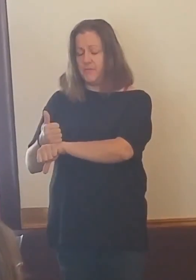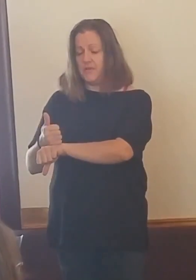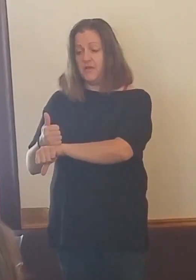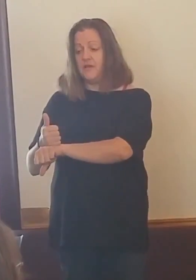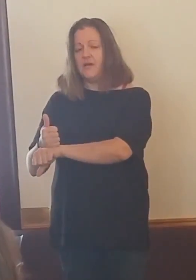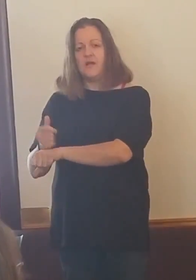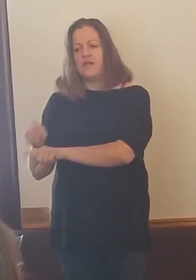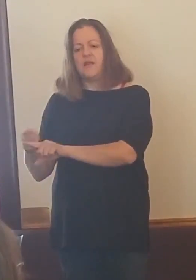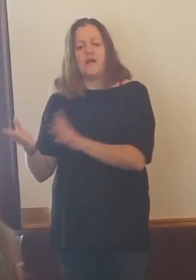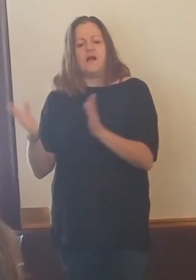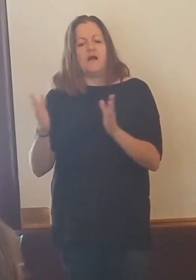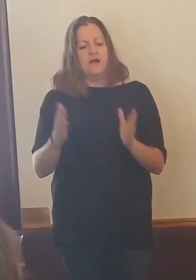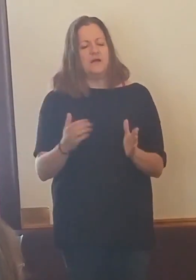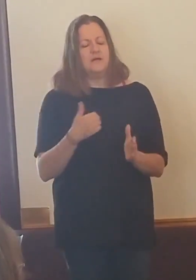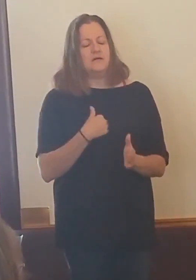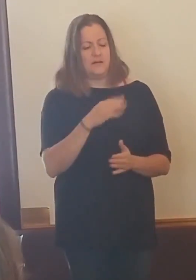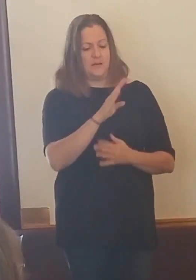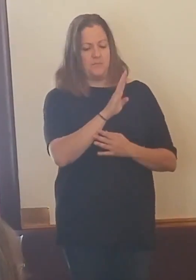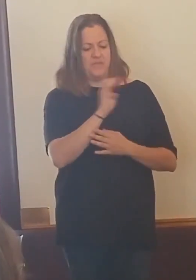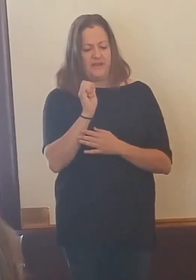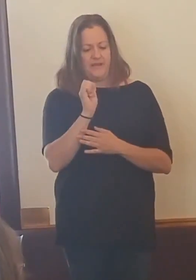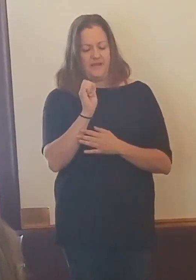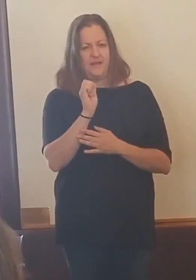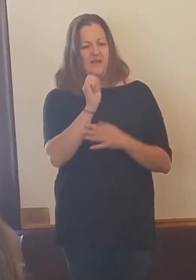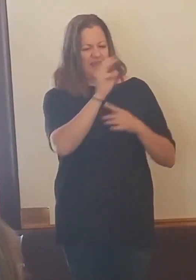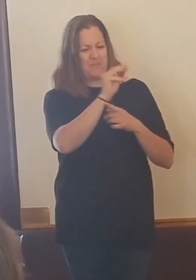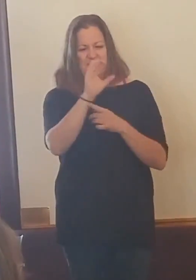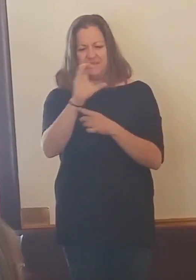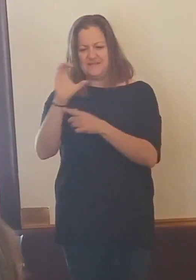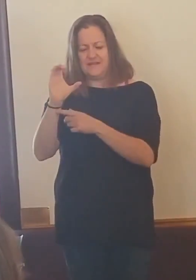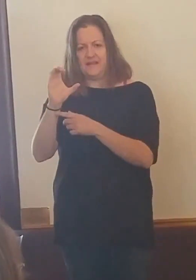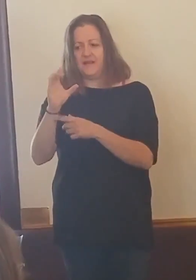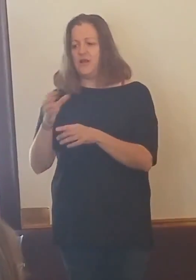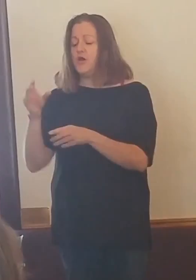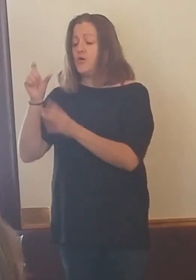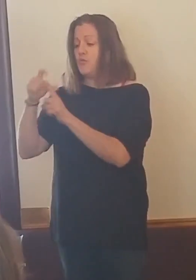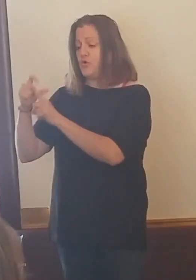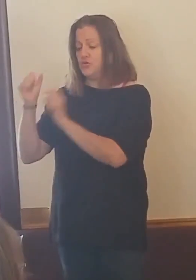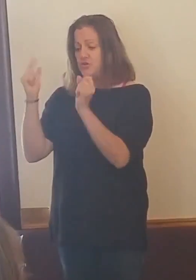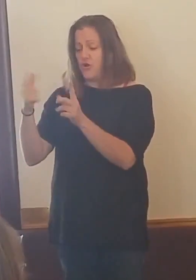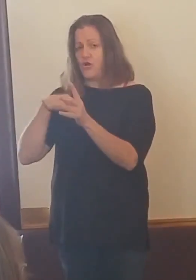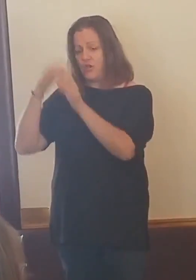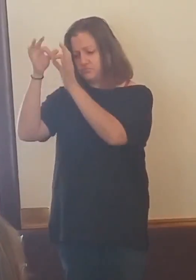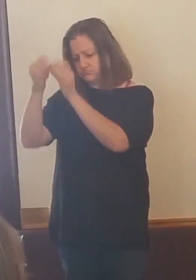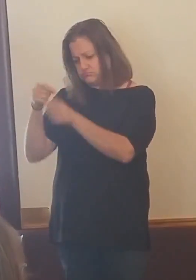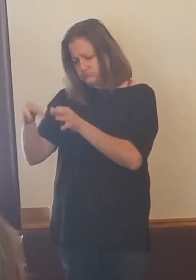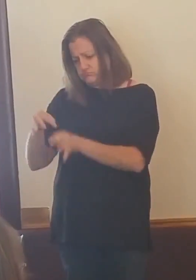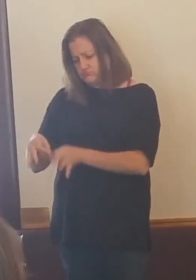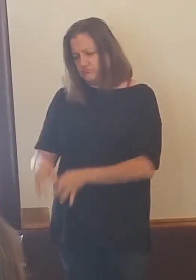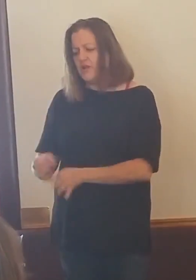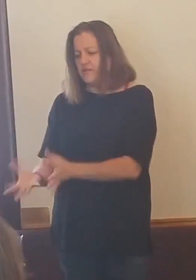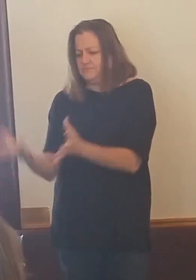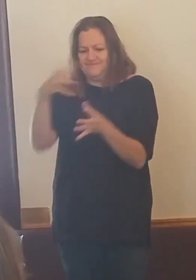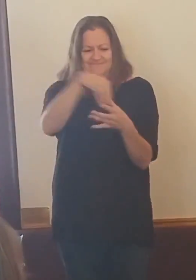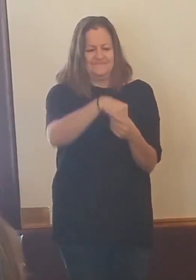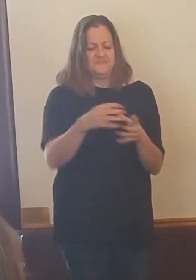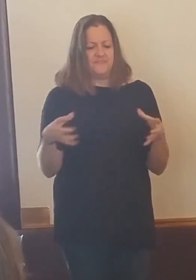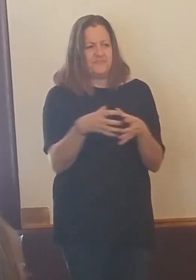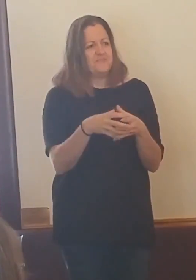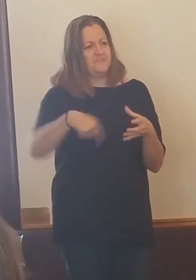be the MMCC that we are, to take those words and to be the vibrant, inclusive, progressive body that we